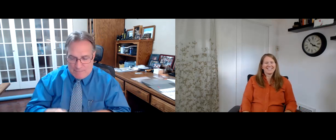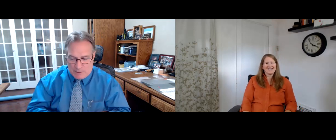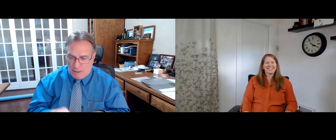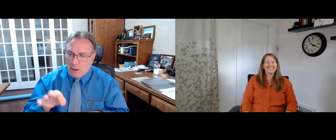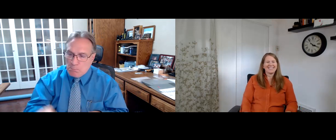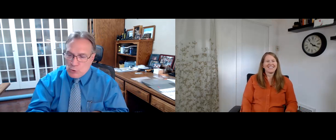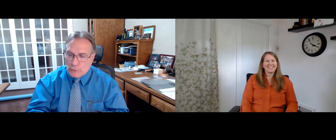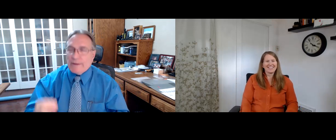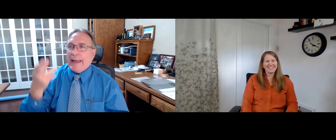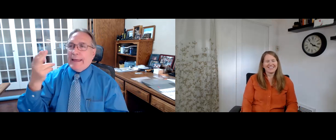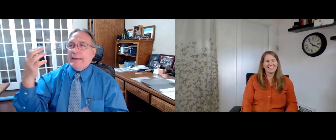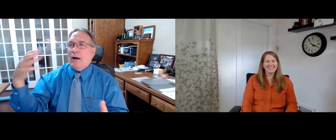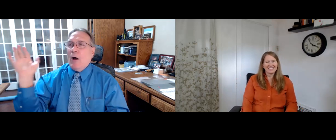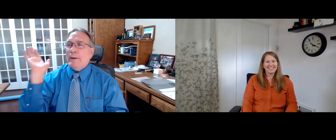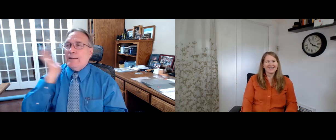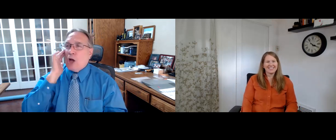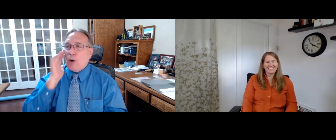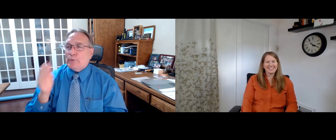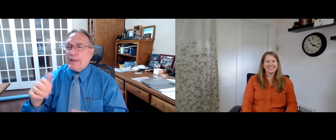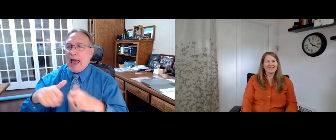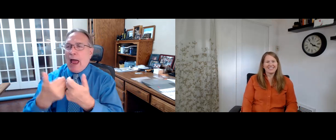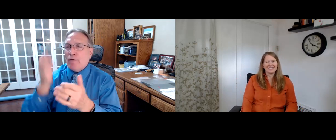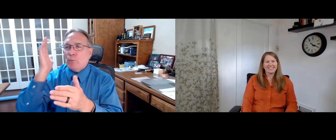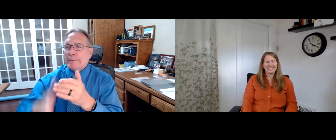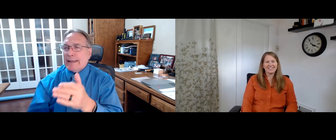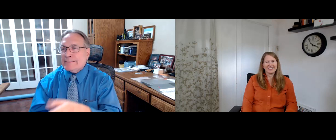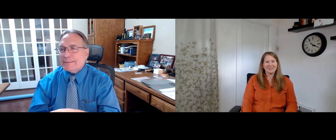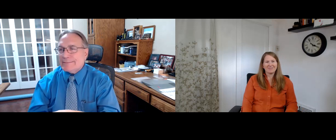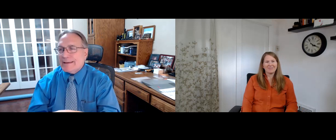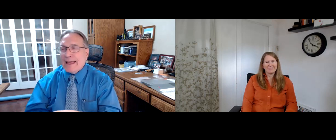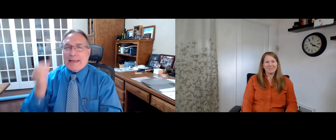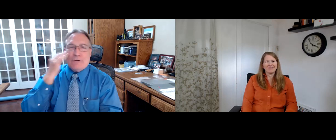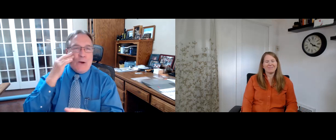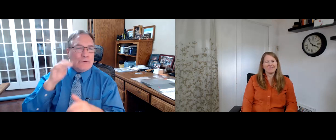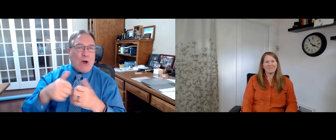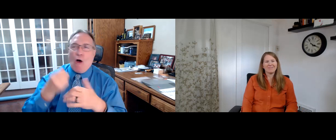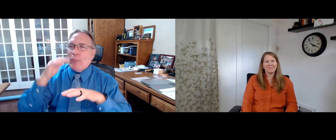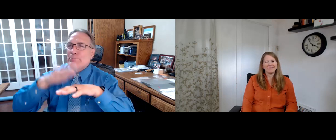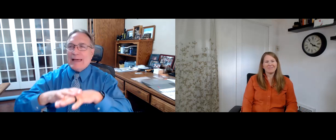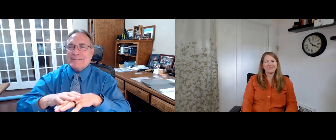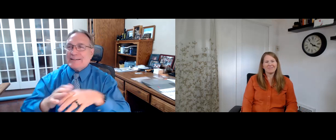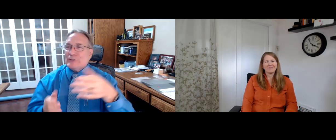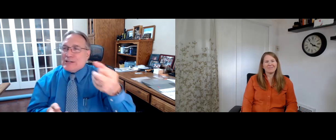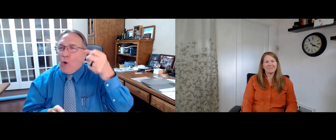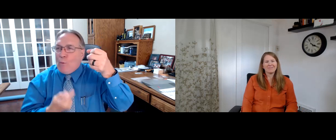game, move. He already knows how it will end. He knows all the blessings that he's